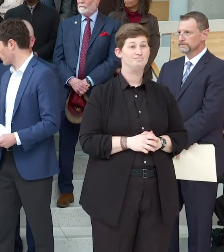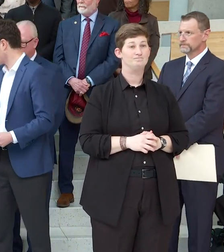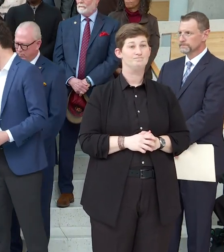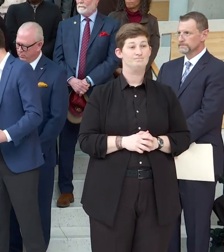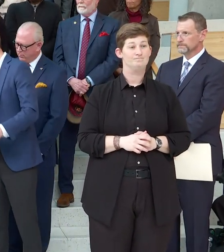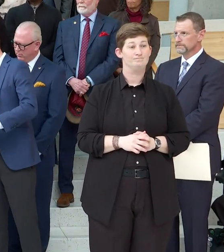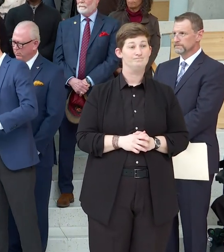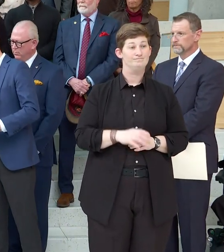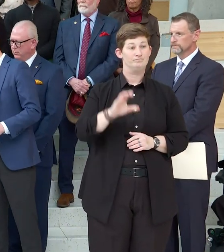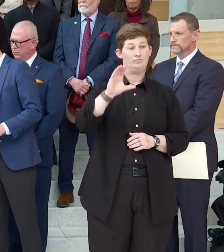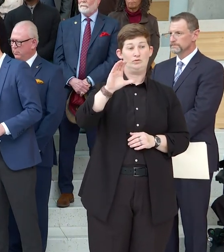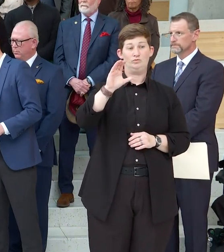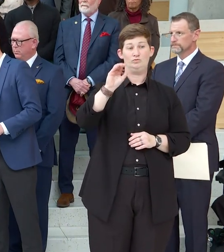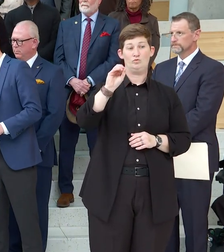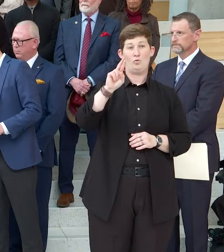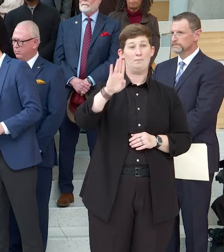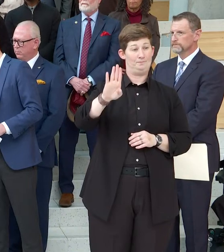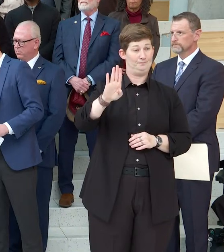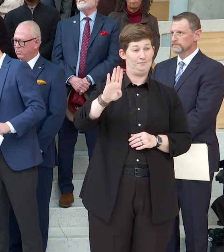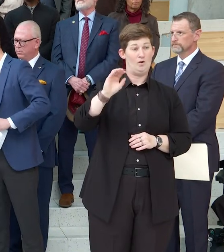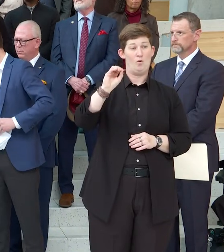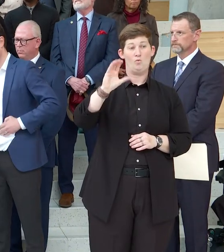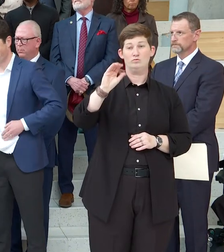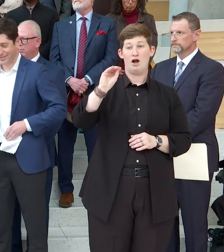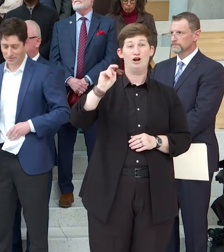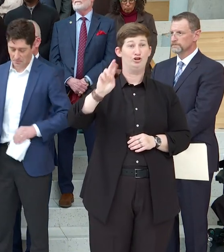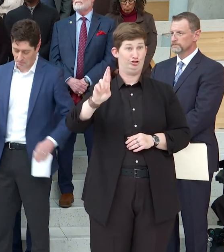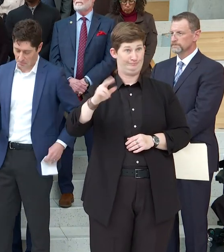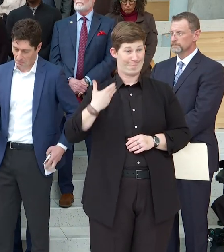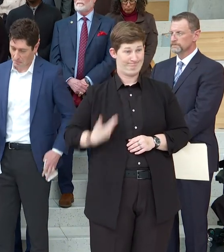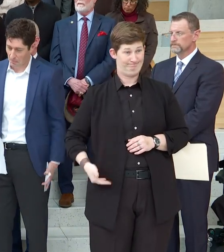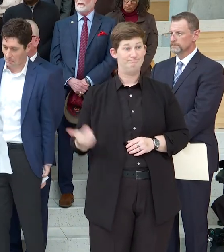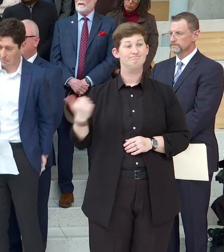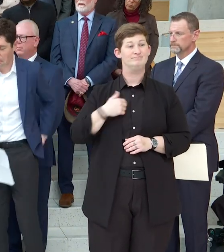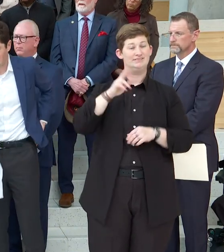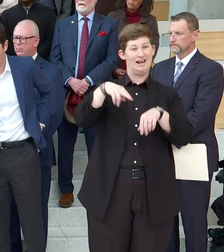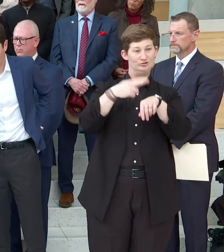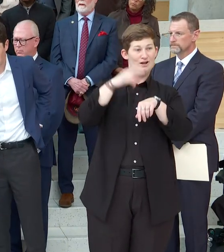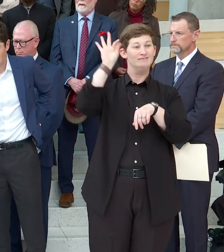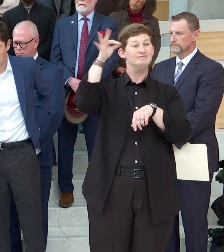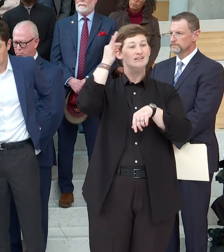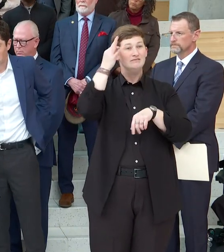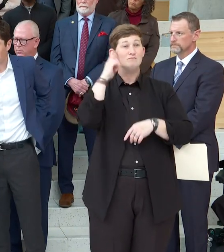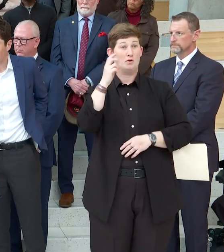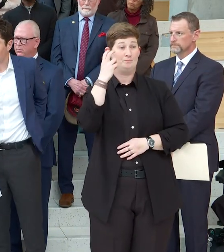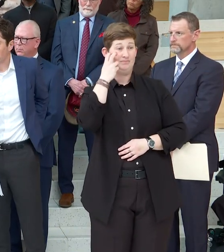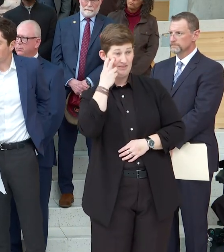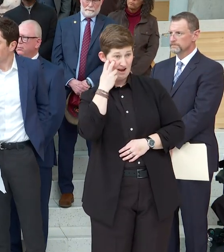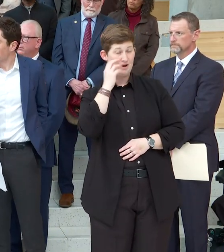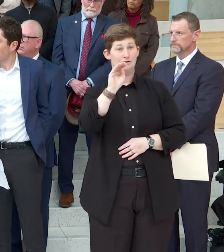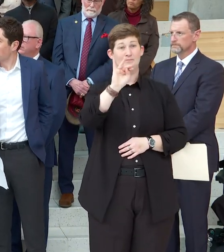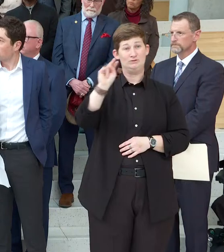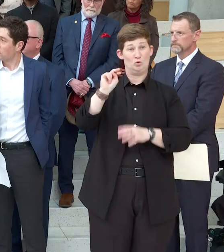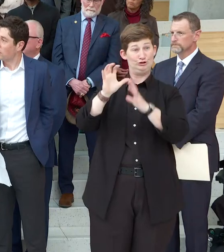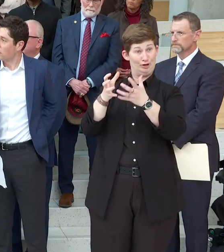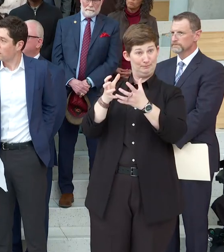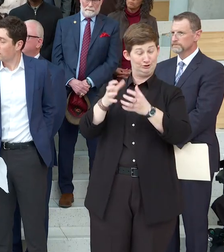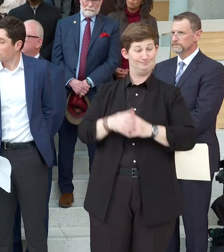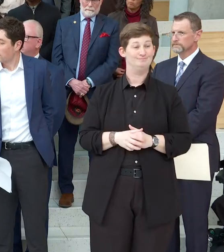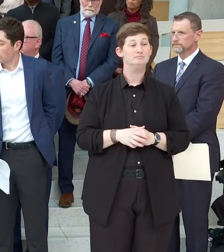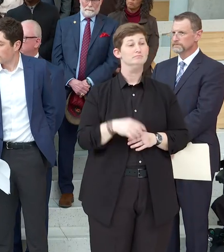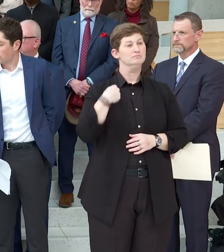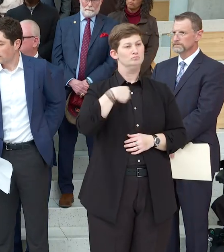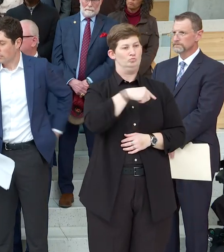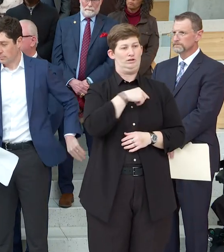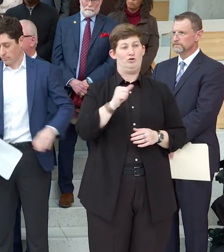I'm Corb O'Connor, President of the National Federation of the Blind of Minnesota. We are a consumer advocacy organization